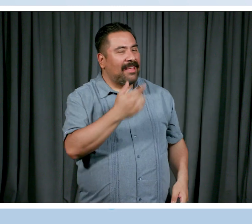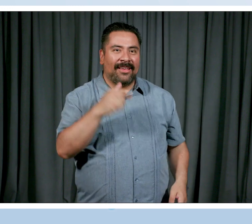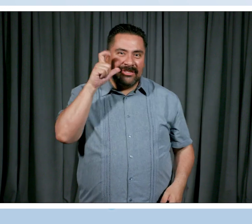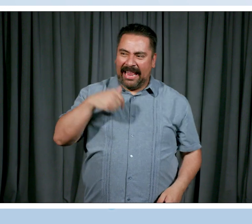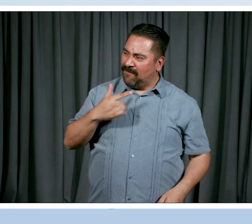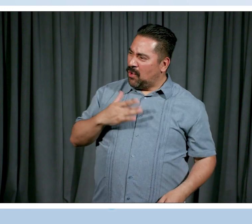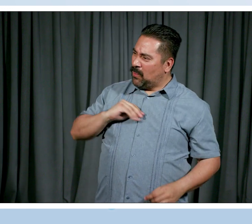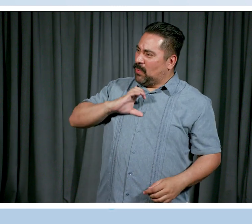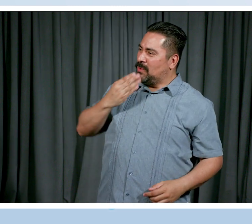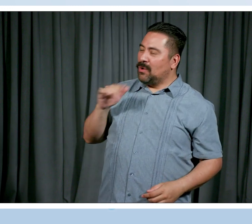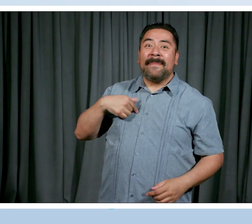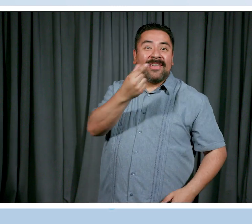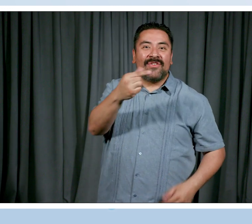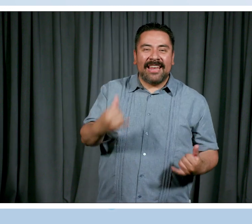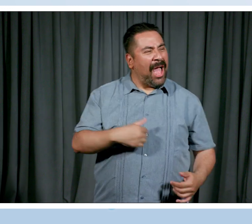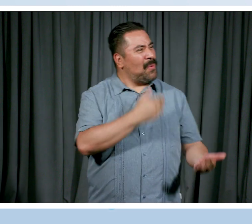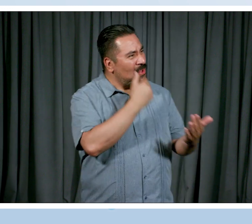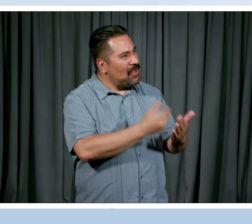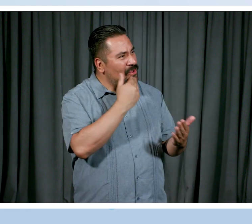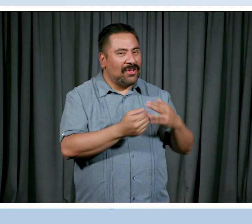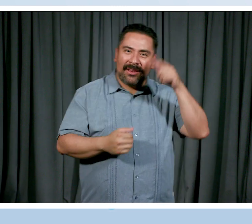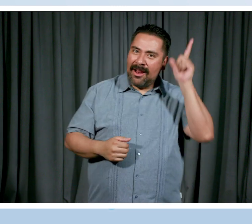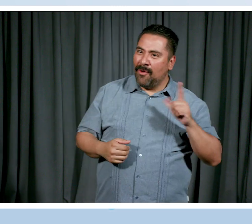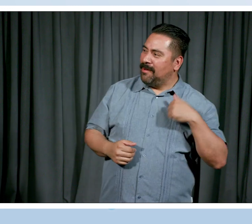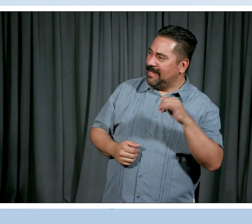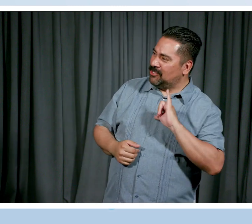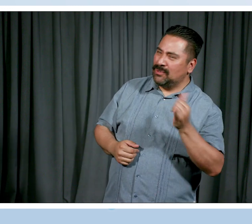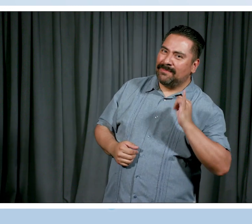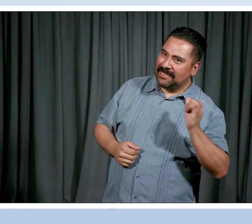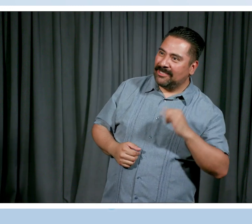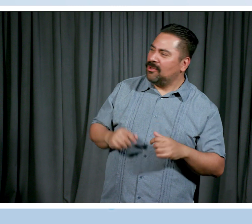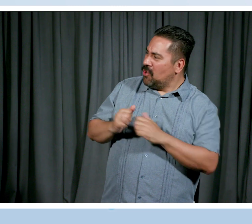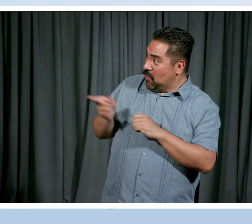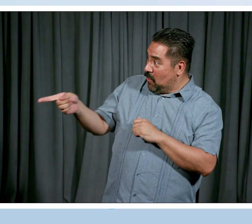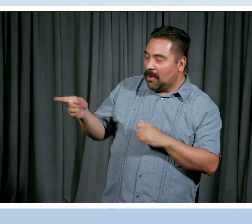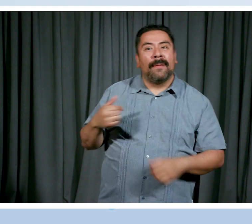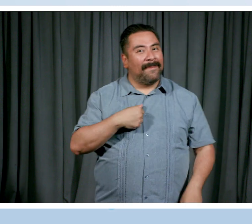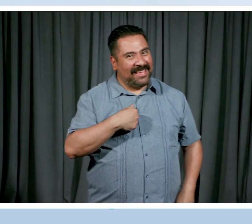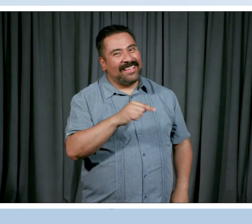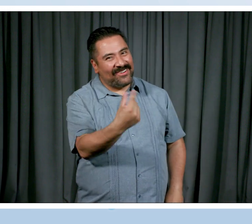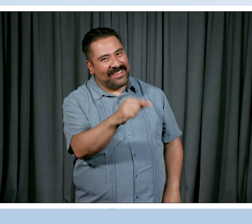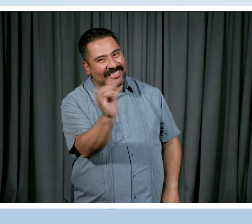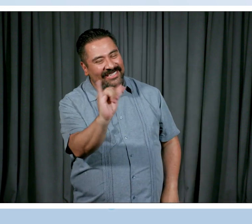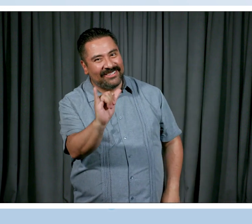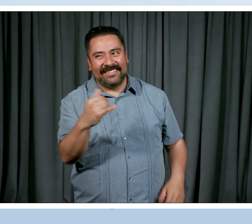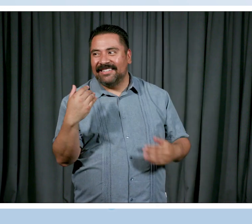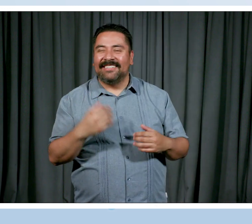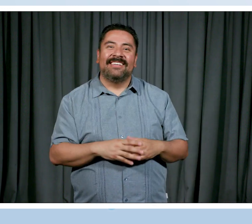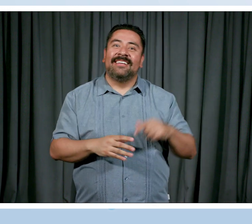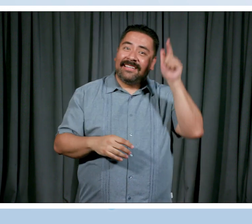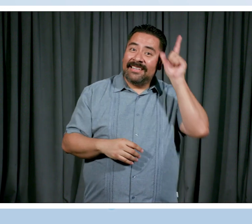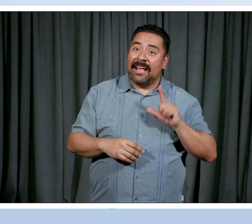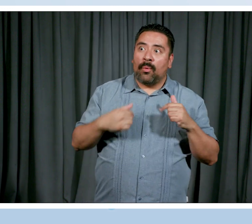too. Good. I'm in the green. Yeah, Good. Me too. This What was about you, excellent. Alexa? I totally am in the green. Thank you. We are looking